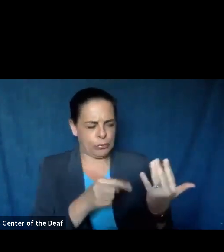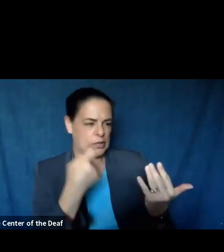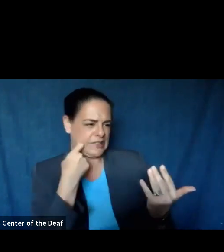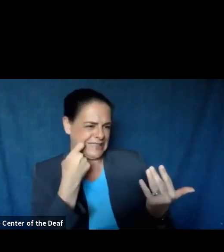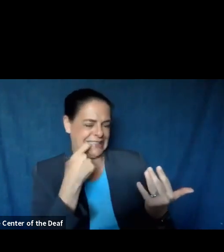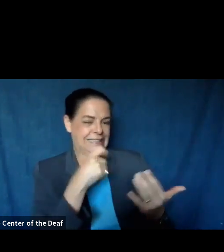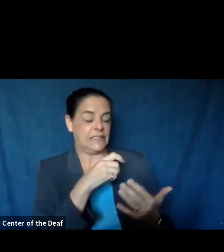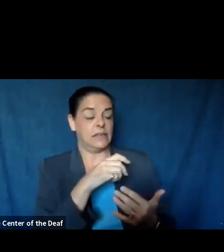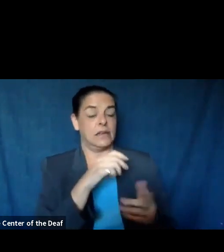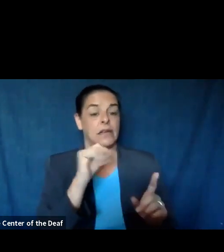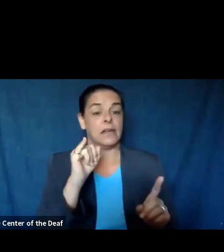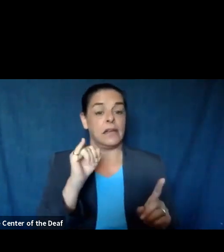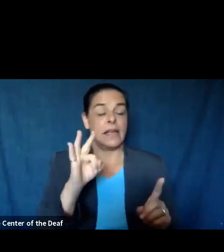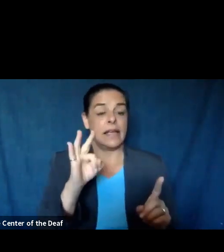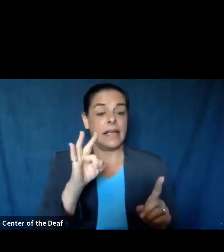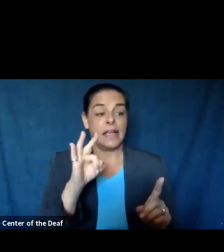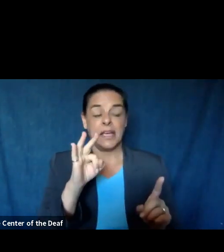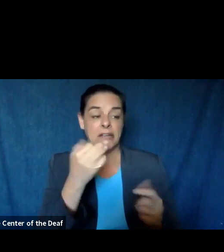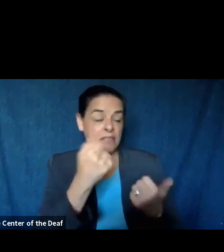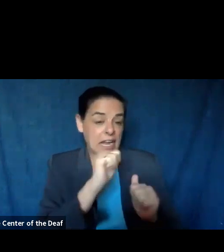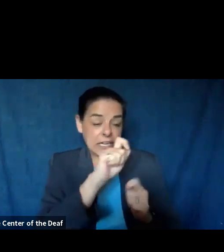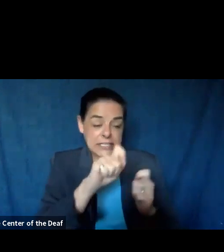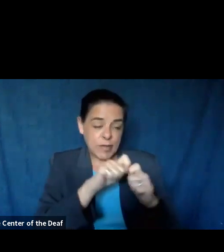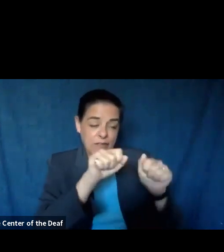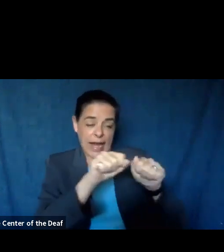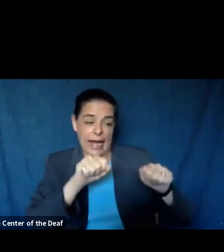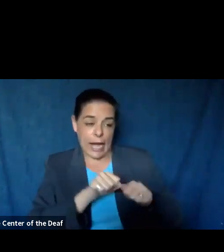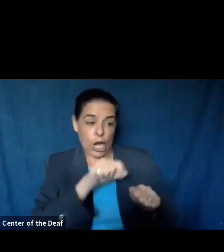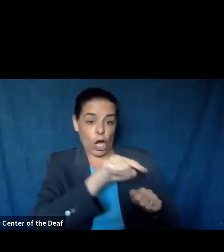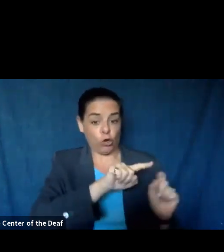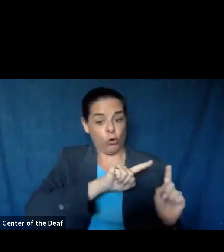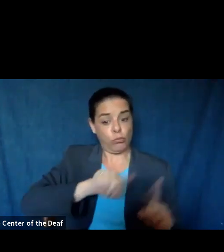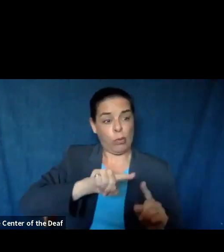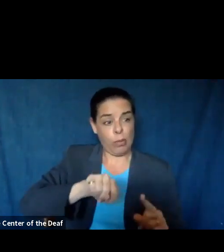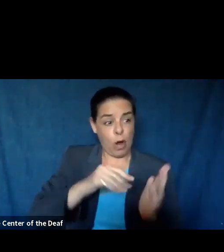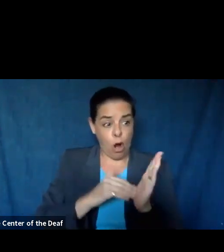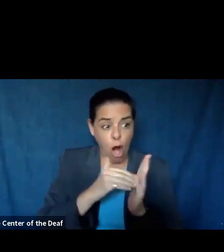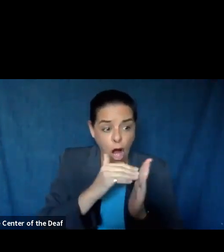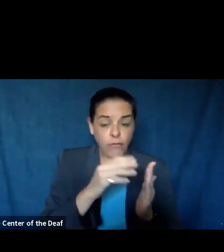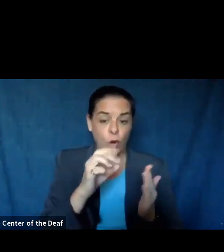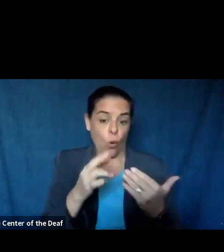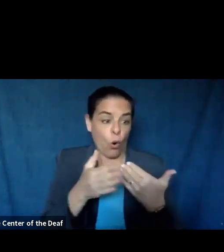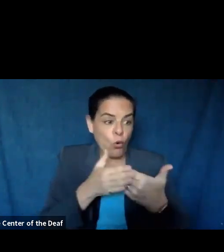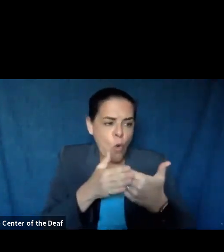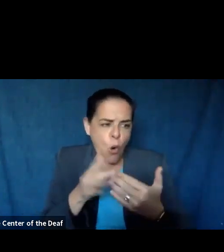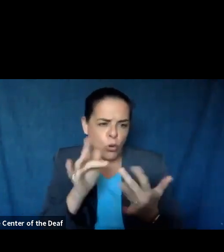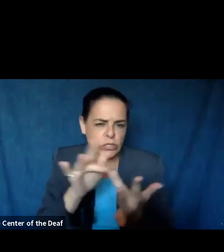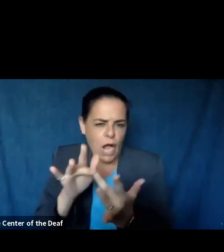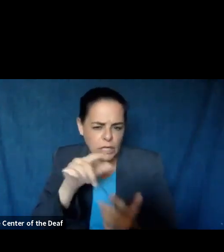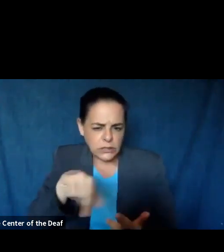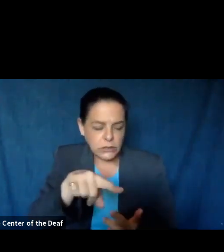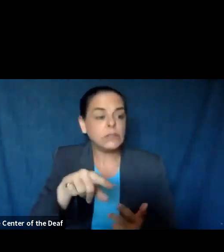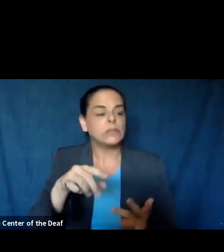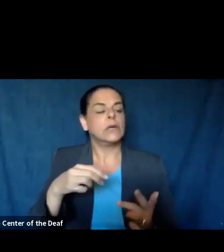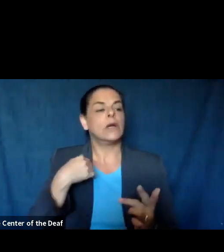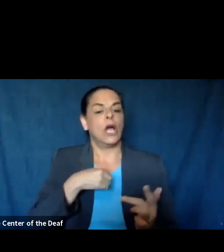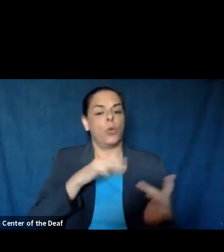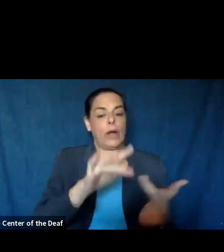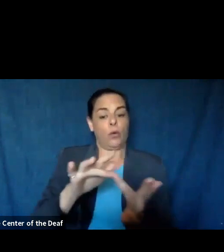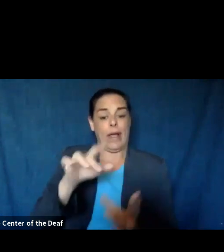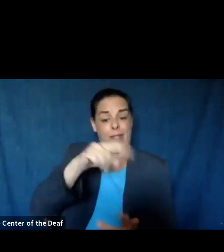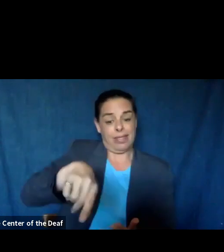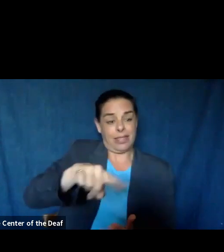there is a specific area where they've had a lot of potential close contacts, we reach out to all those individual